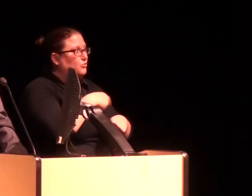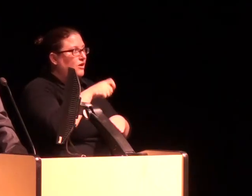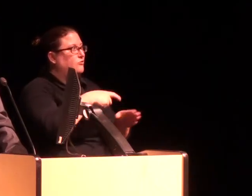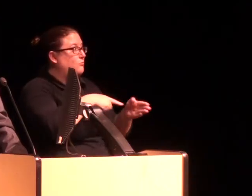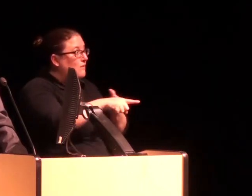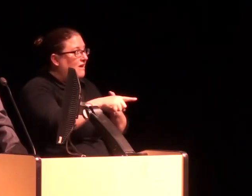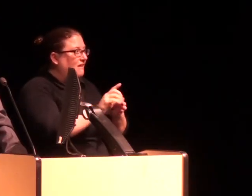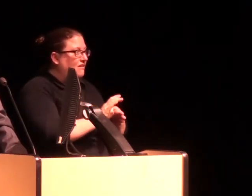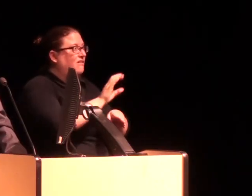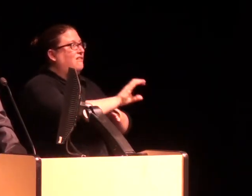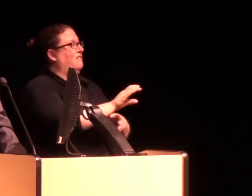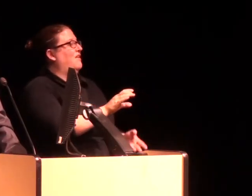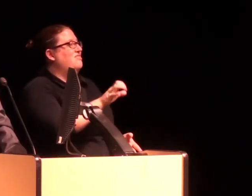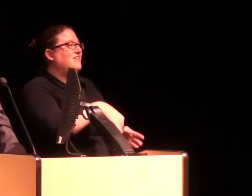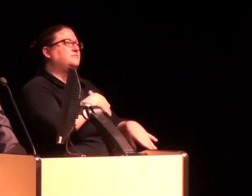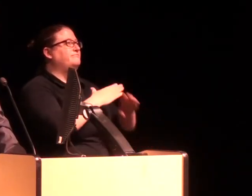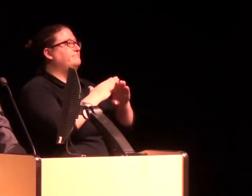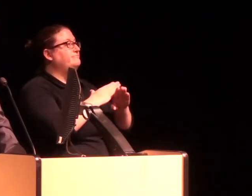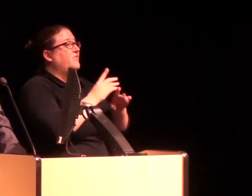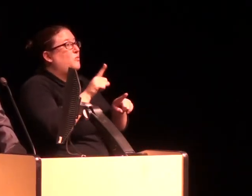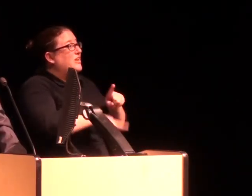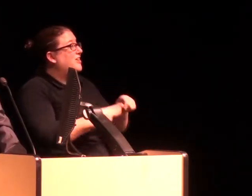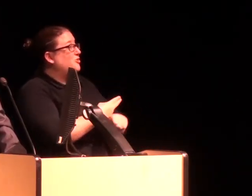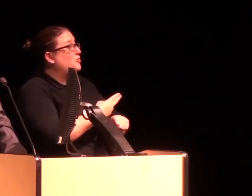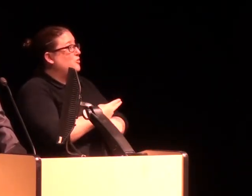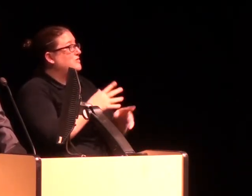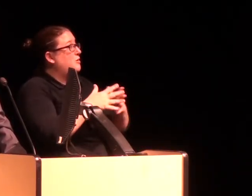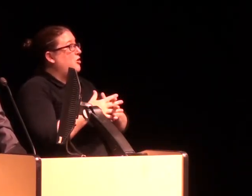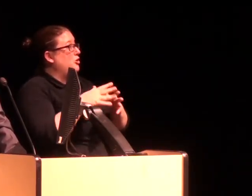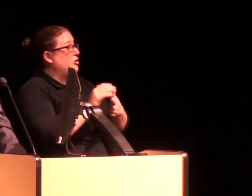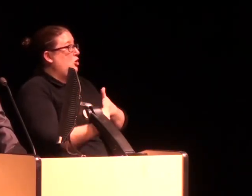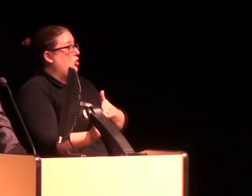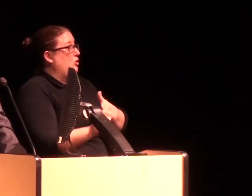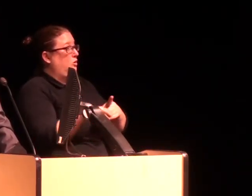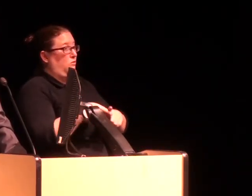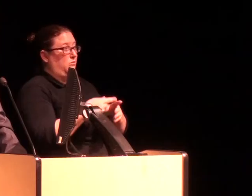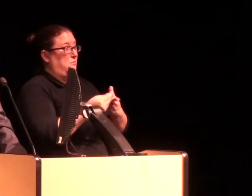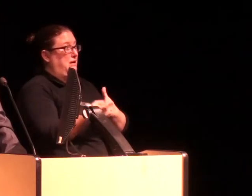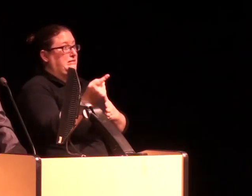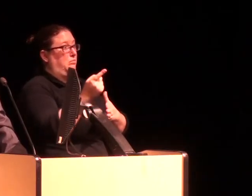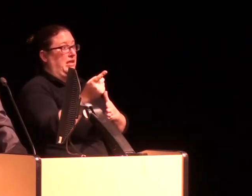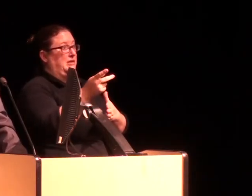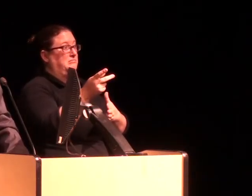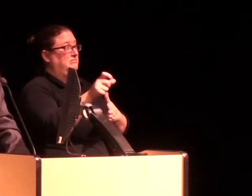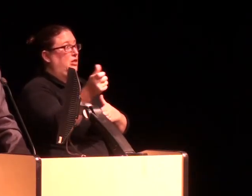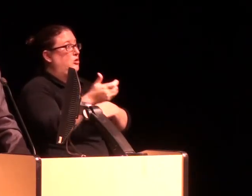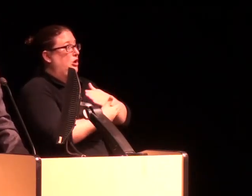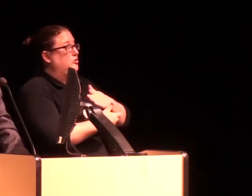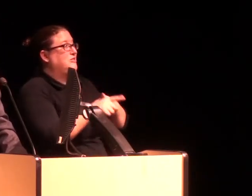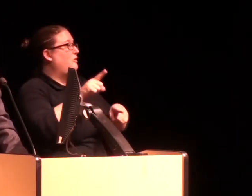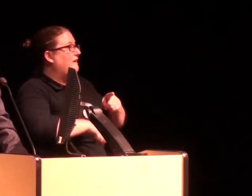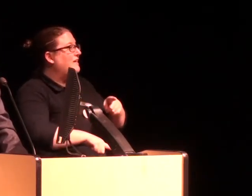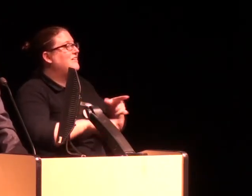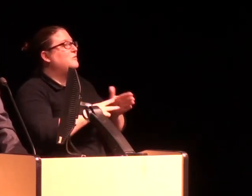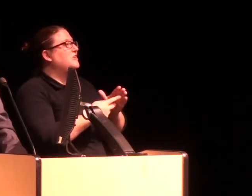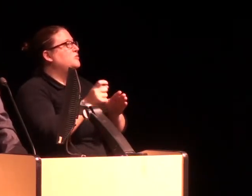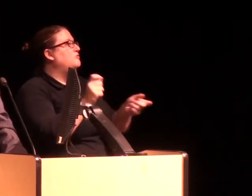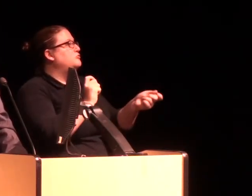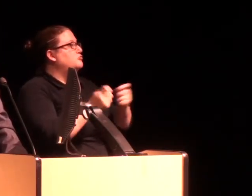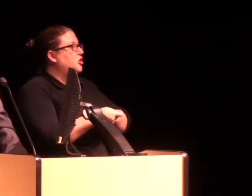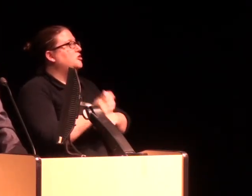embargo. We cannot use the American dollar when we buy anything abroad. What that means is that we need to change our